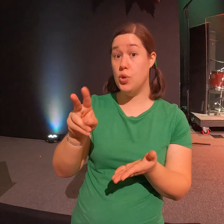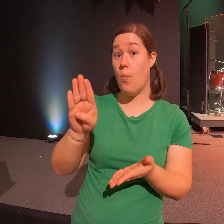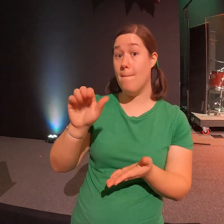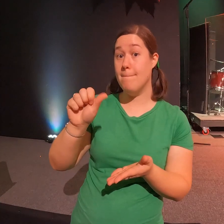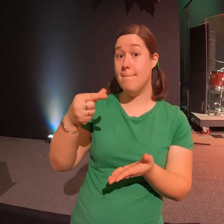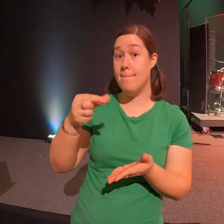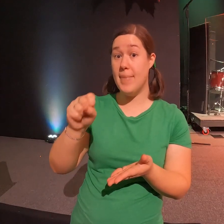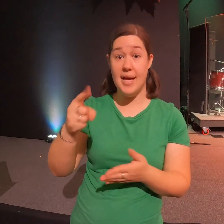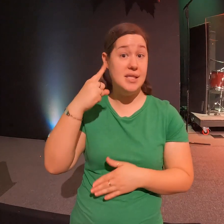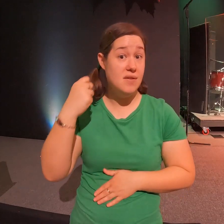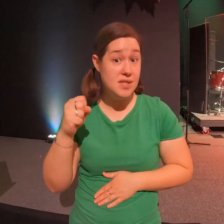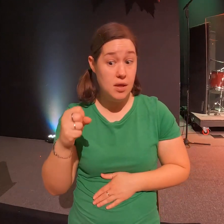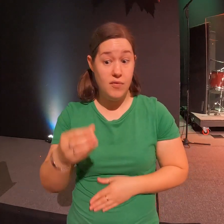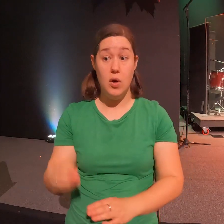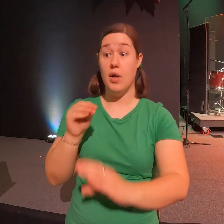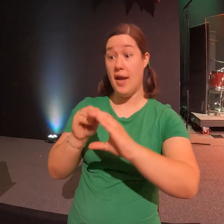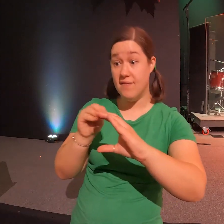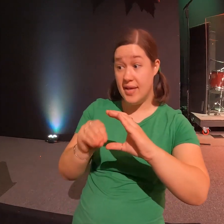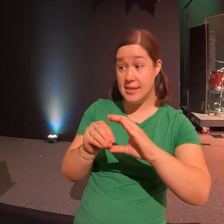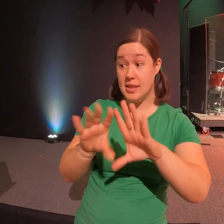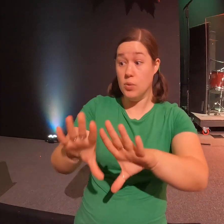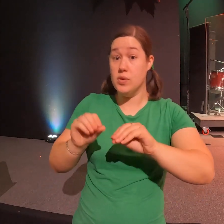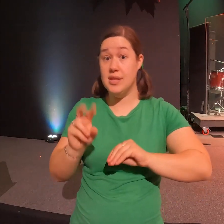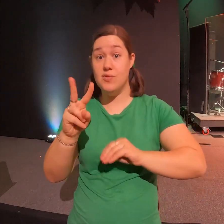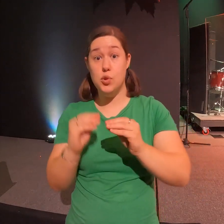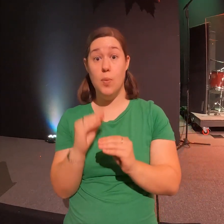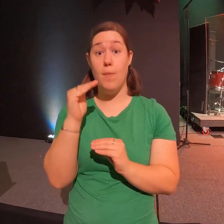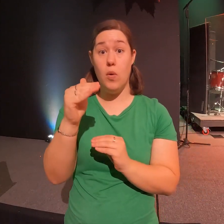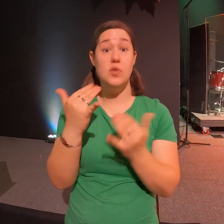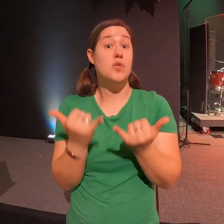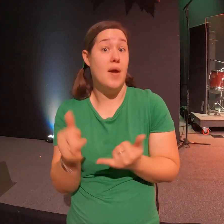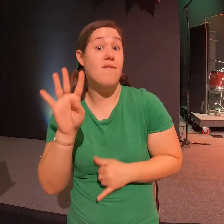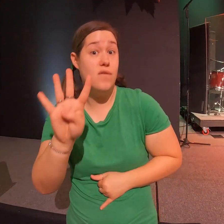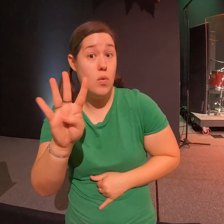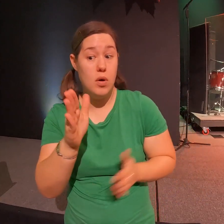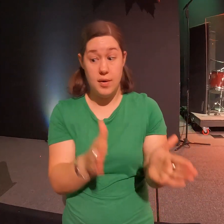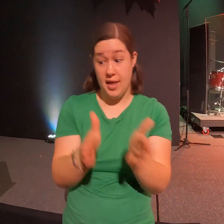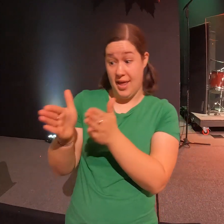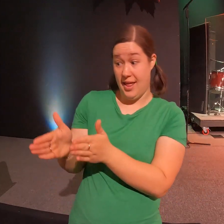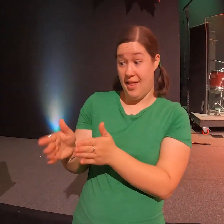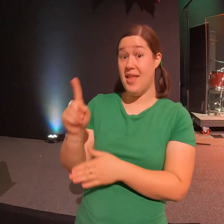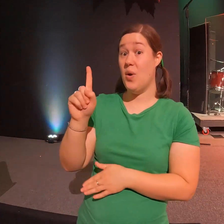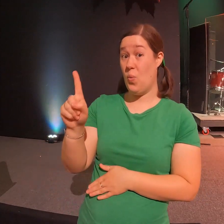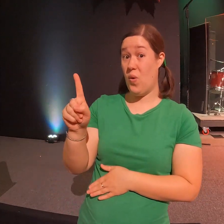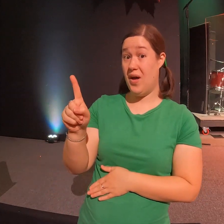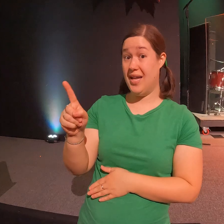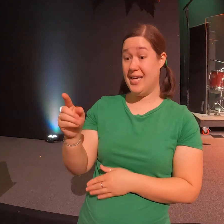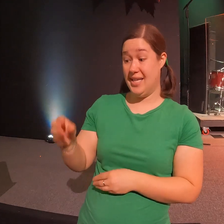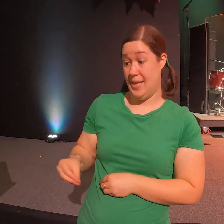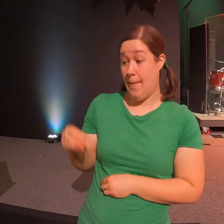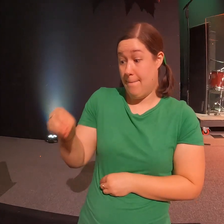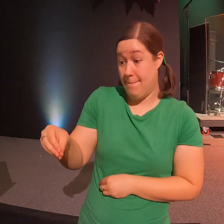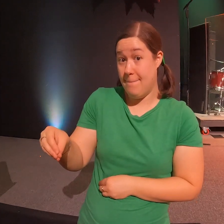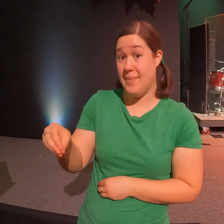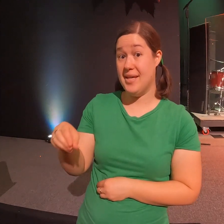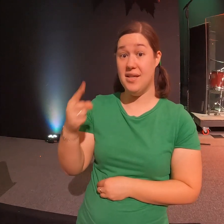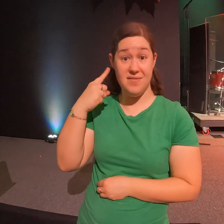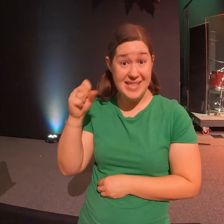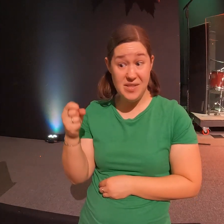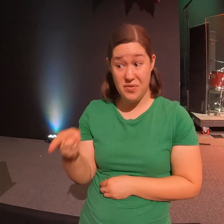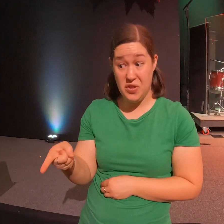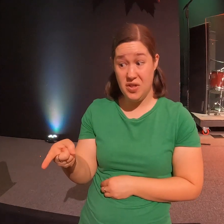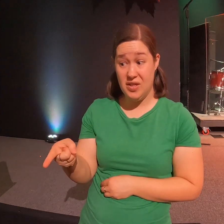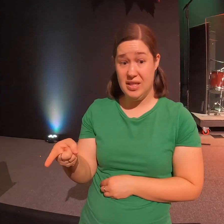And then, of course, the one that gives one little bag, and he goes out and he digs a hole and he buries it